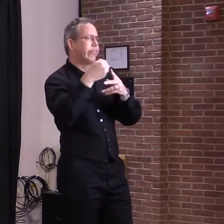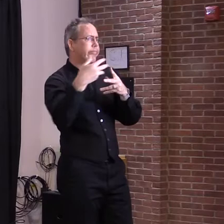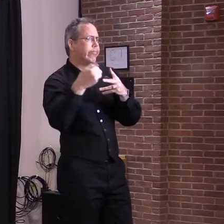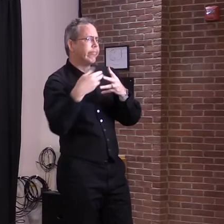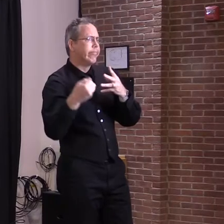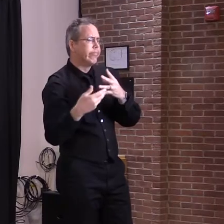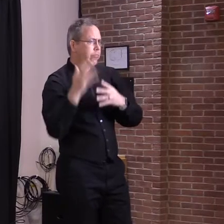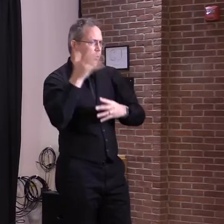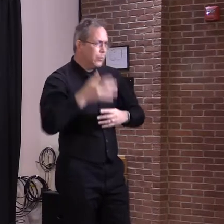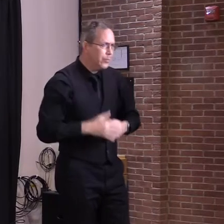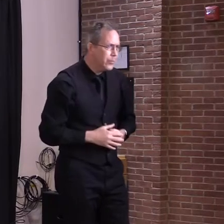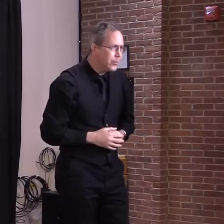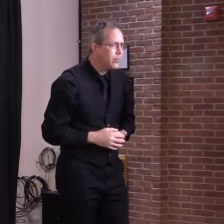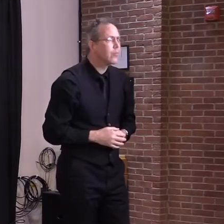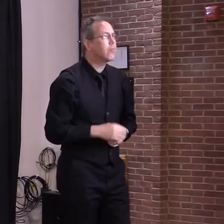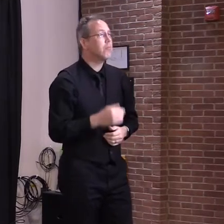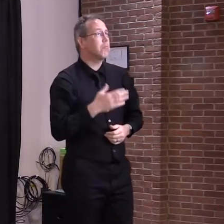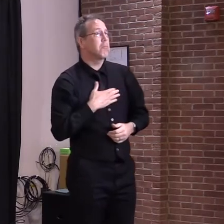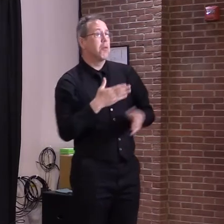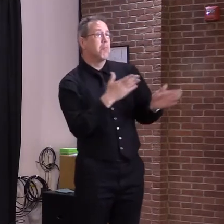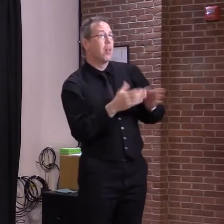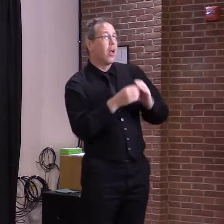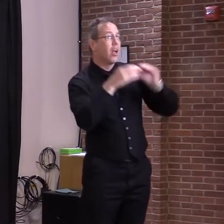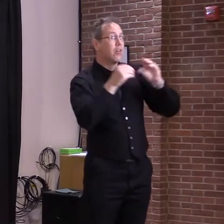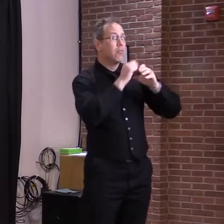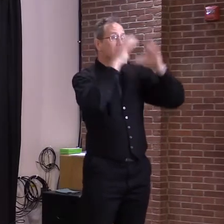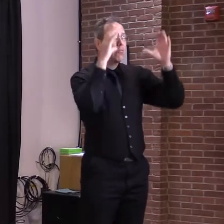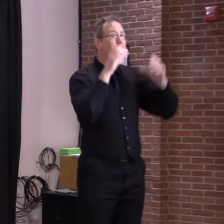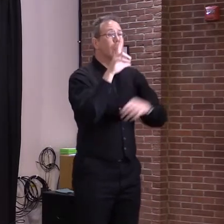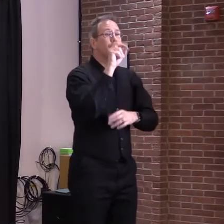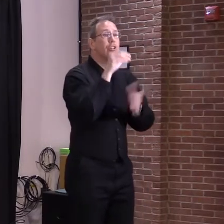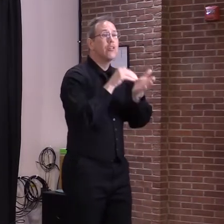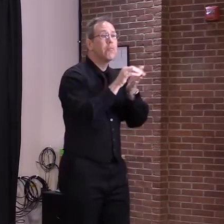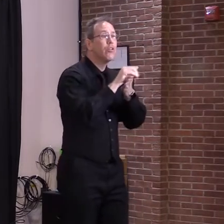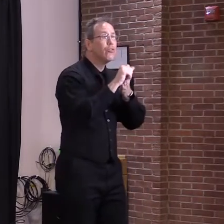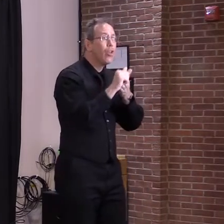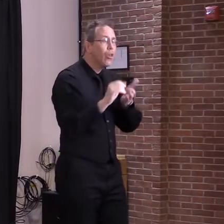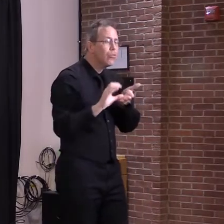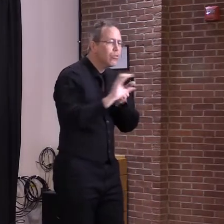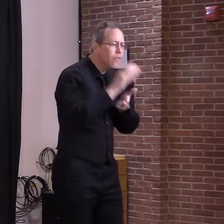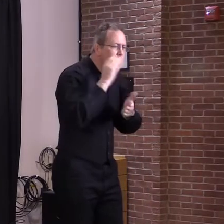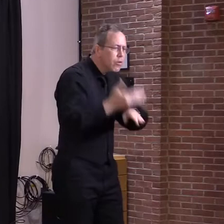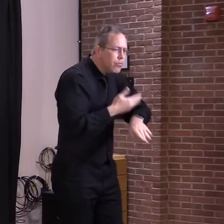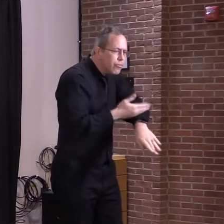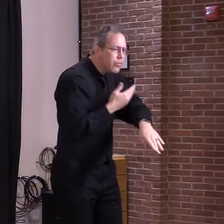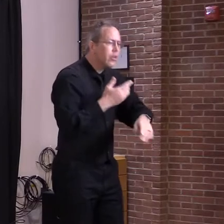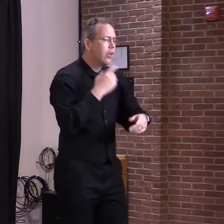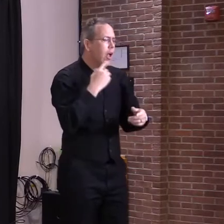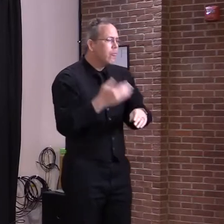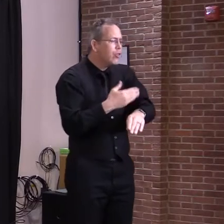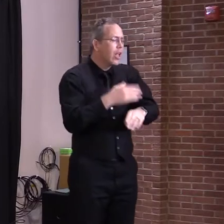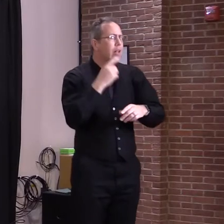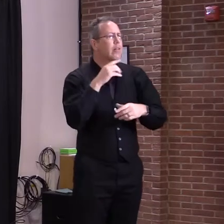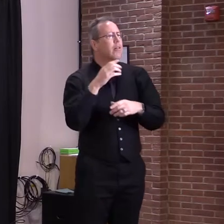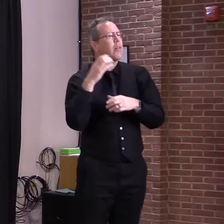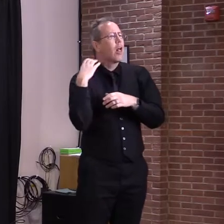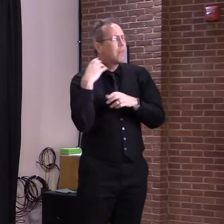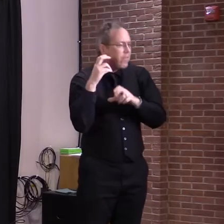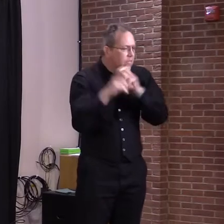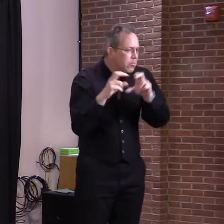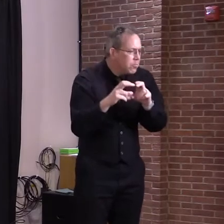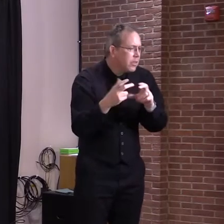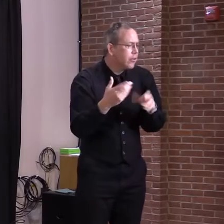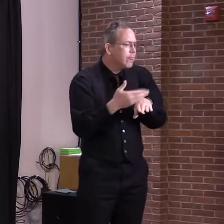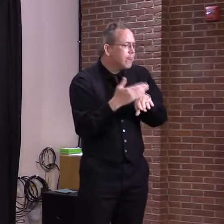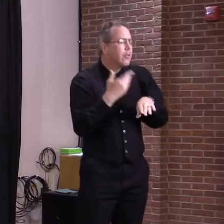devote $30 million for a grand list enhancement program, which will help grow and develop areas of the state which need it